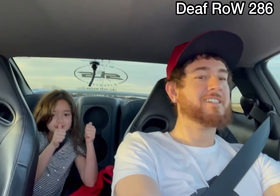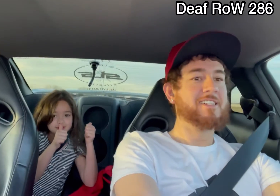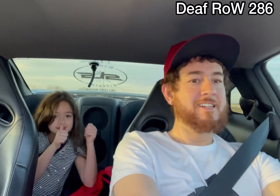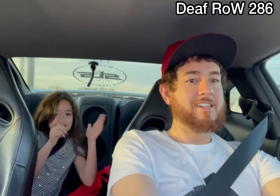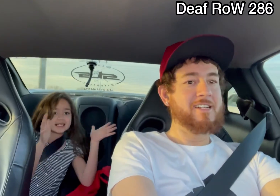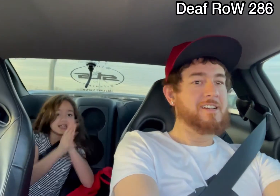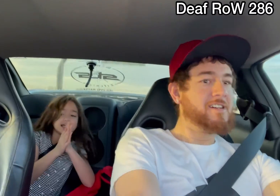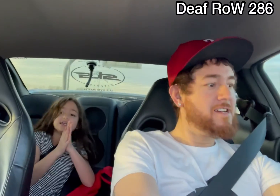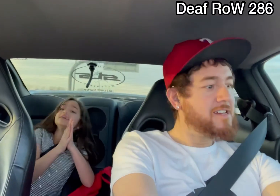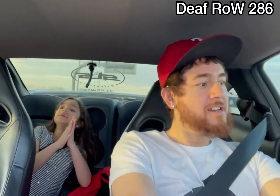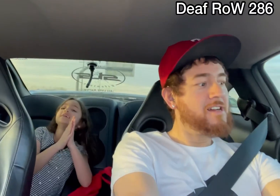I'm getting out